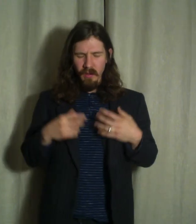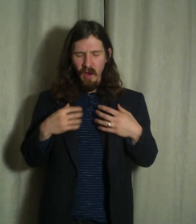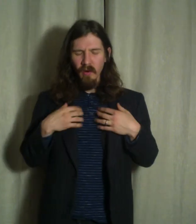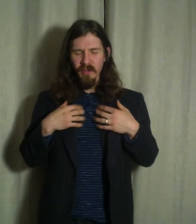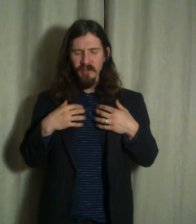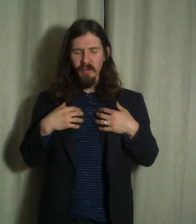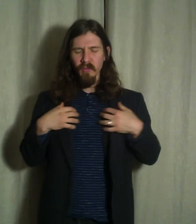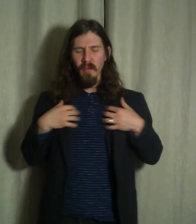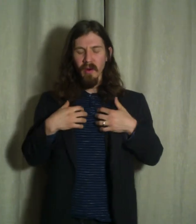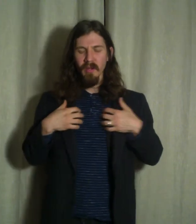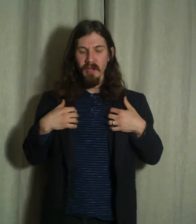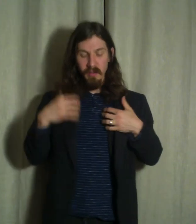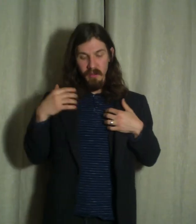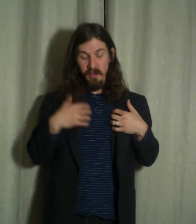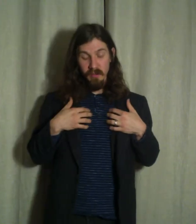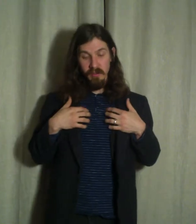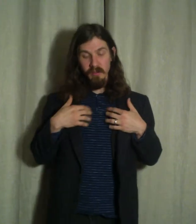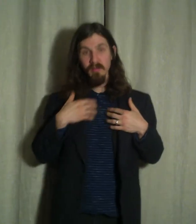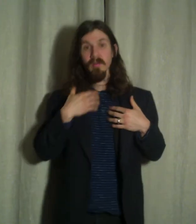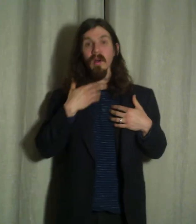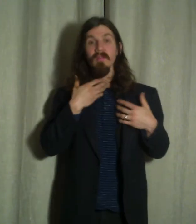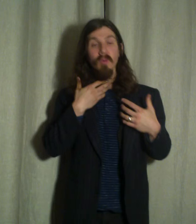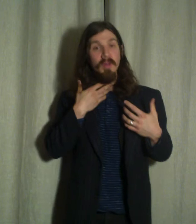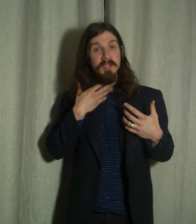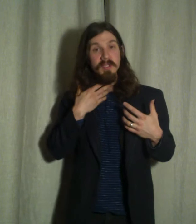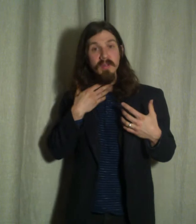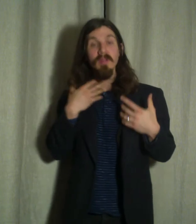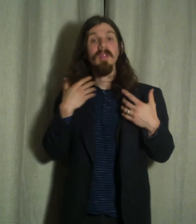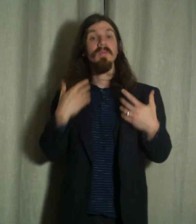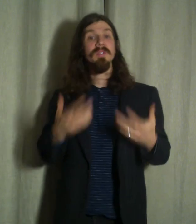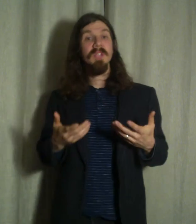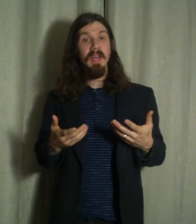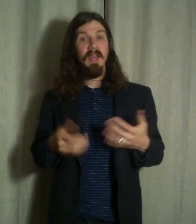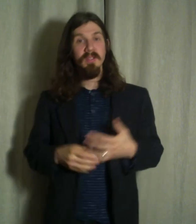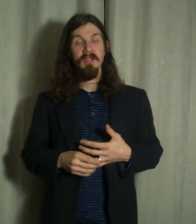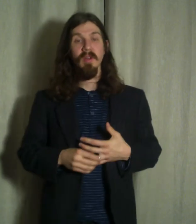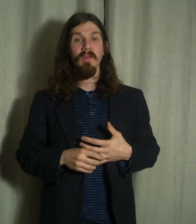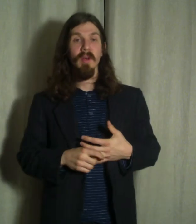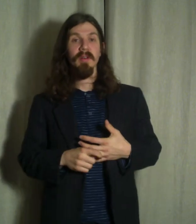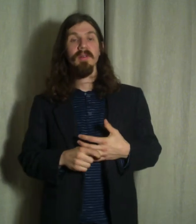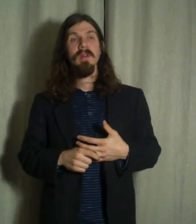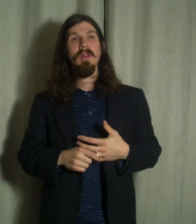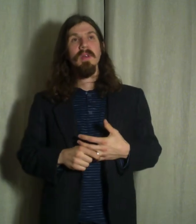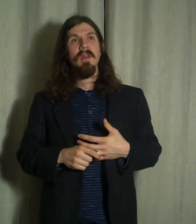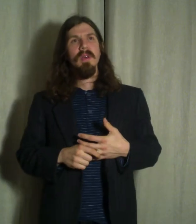our instrument primarily is our voice, the thing we're saying as a songwriter.